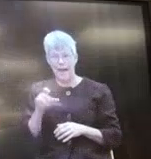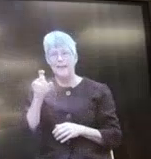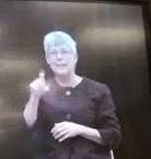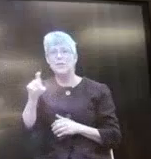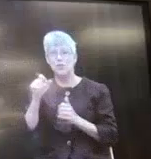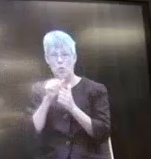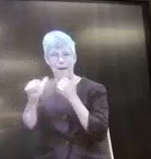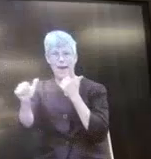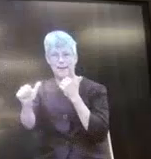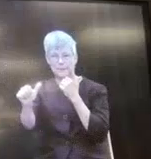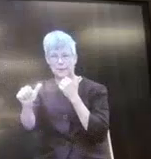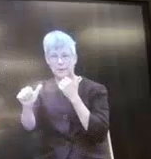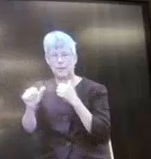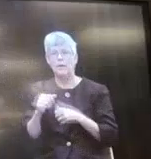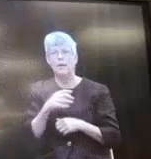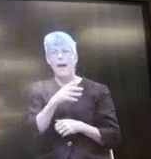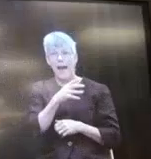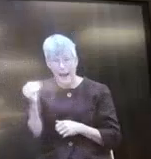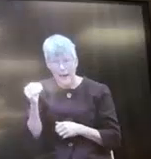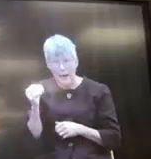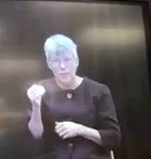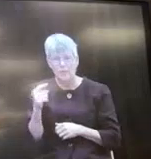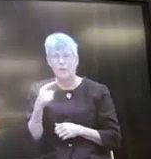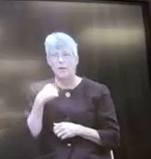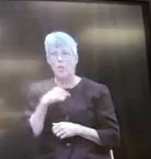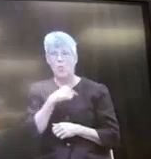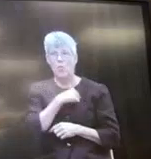And then we need to